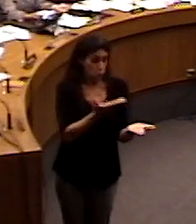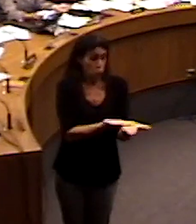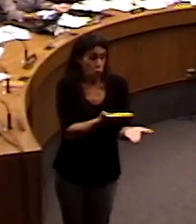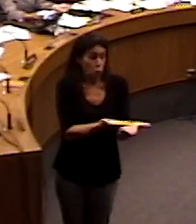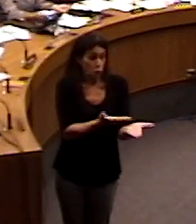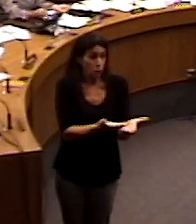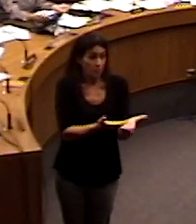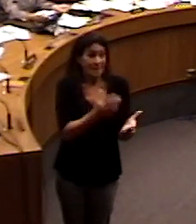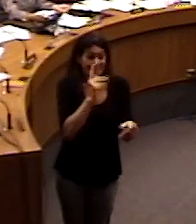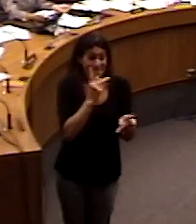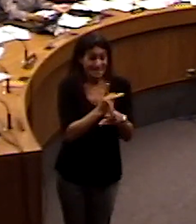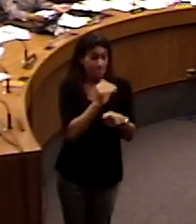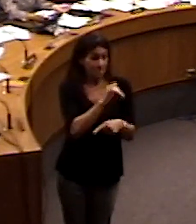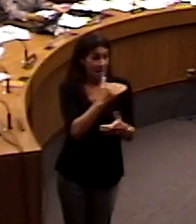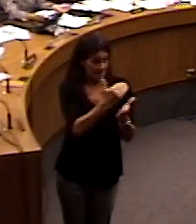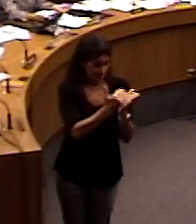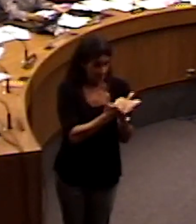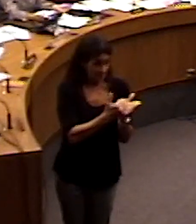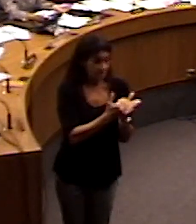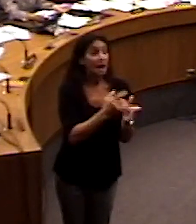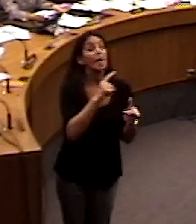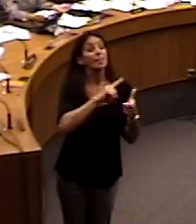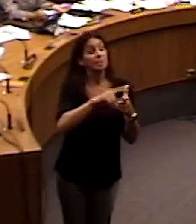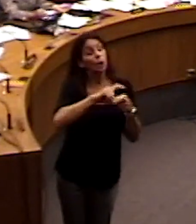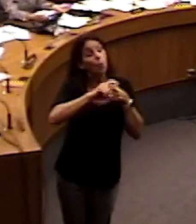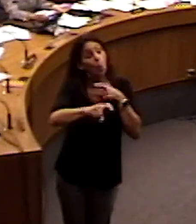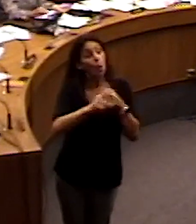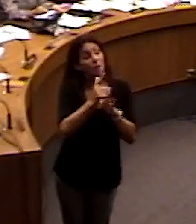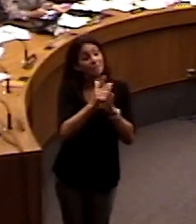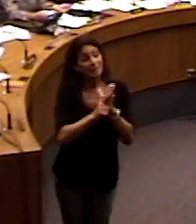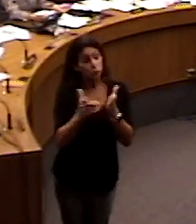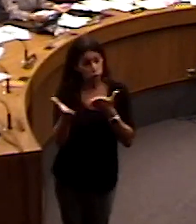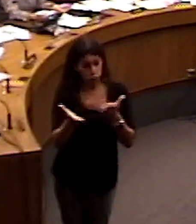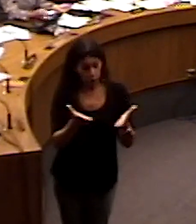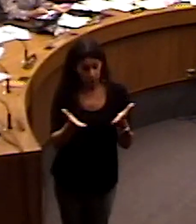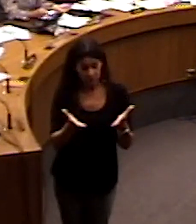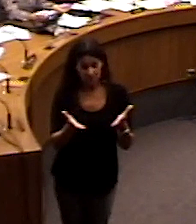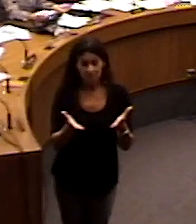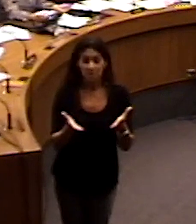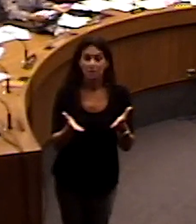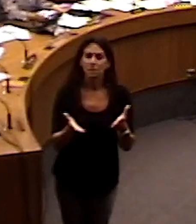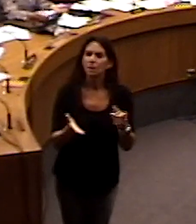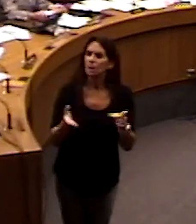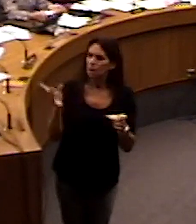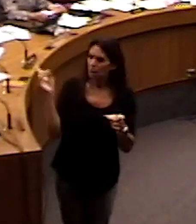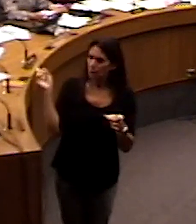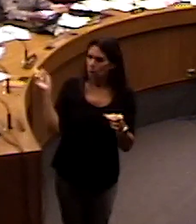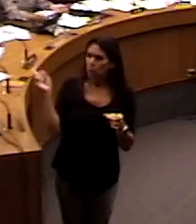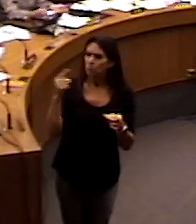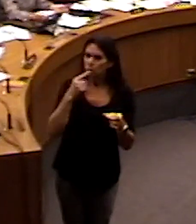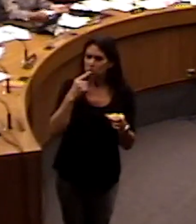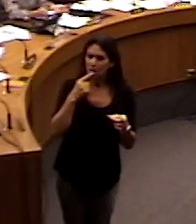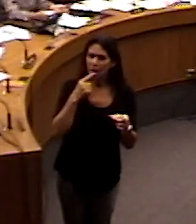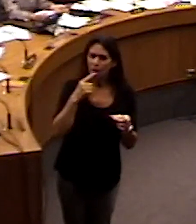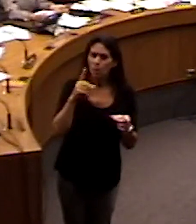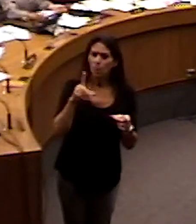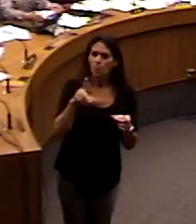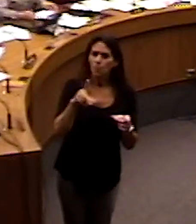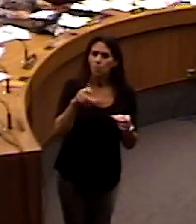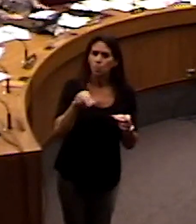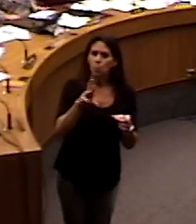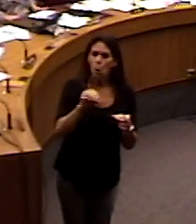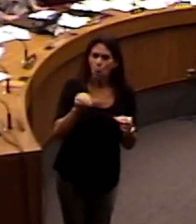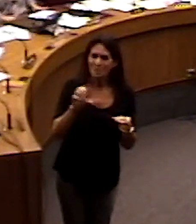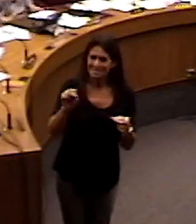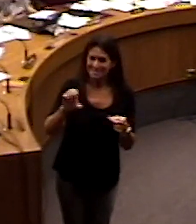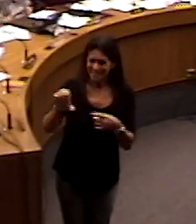maintain that list, but call legal services. Right. Every single day. Every single day you've got to